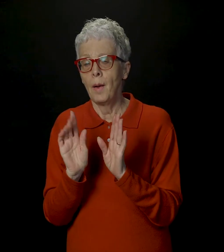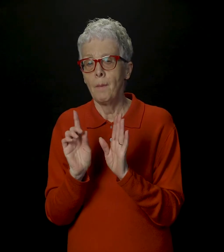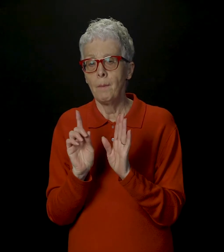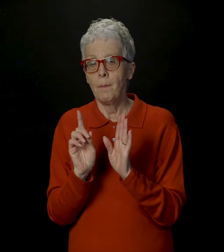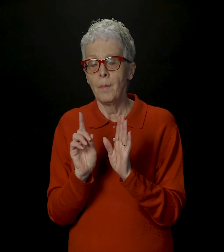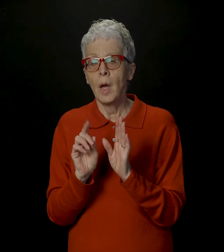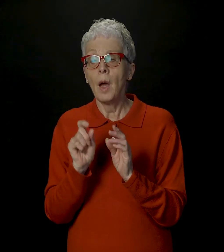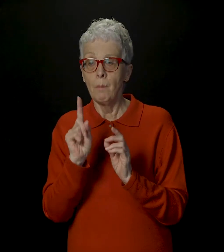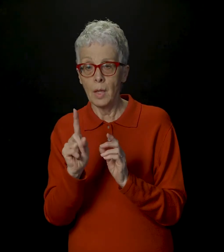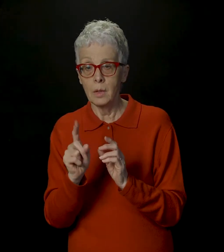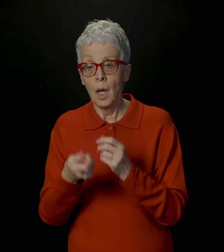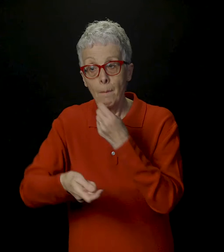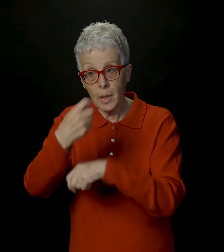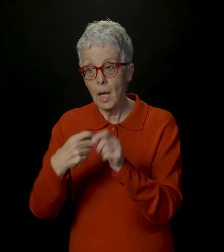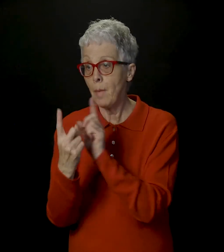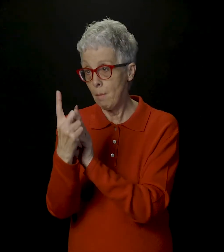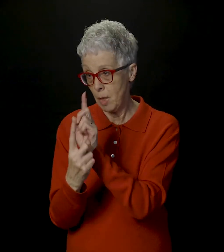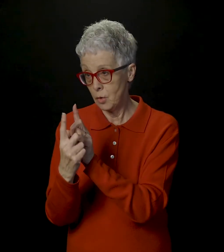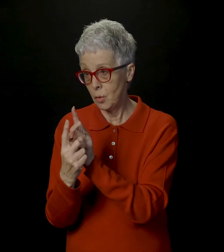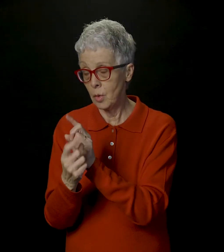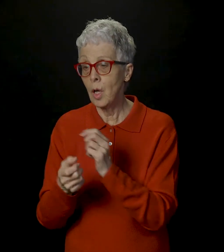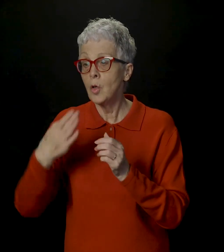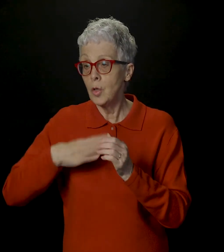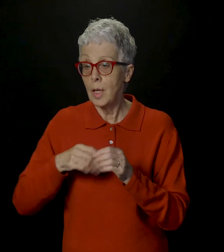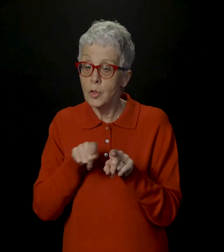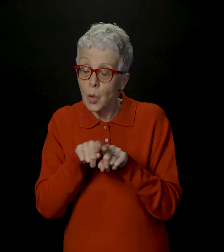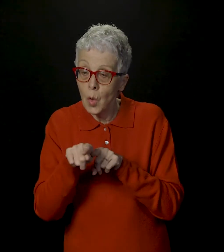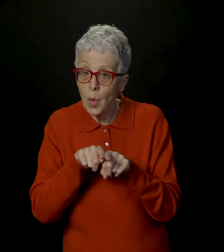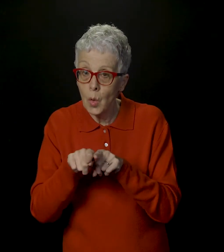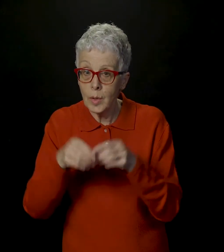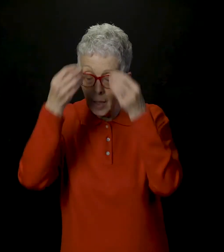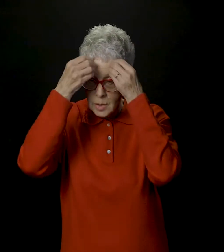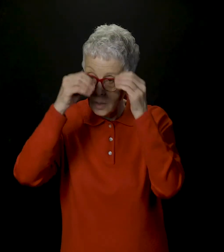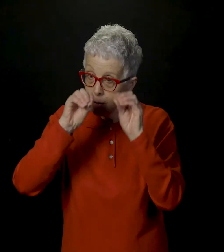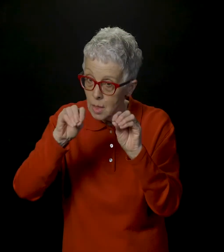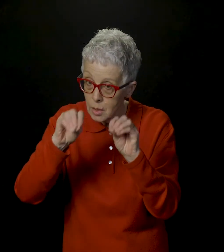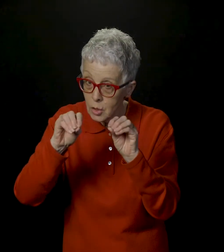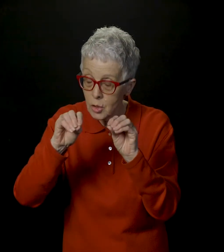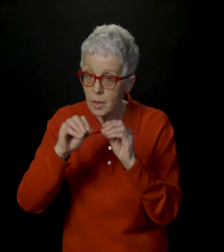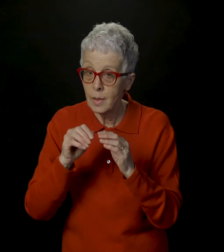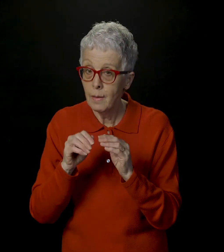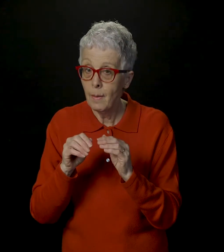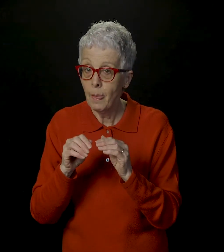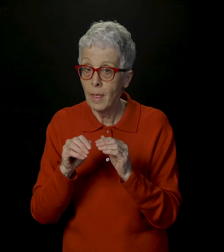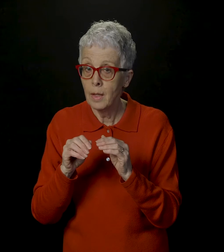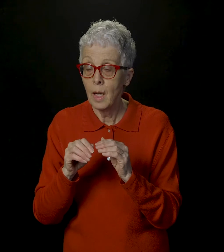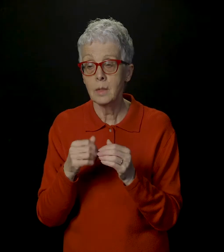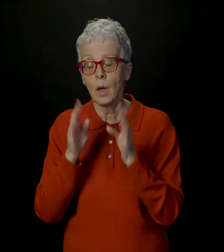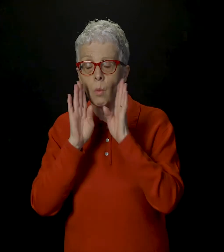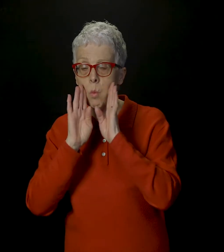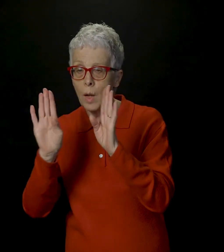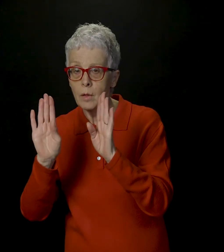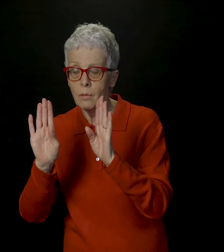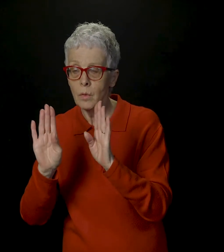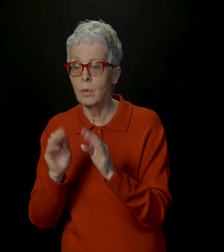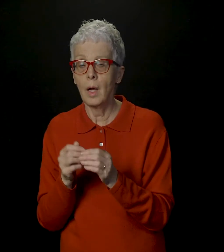that's what it is To become a mentor Requires training And I've got to say The training package Is pretty amazing